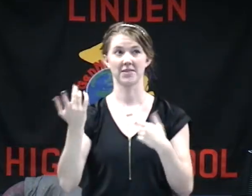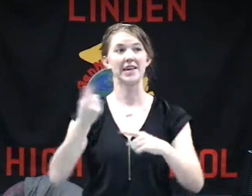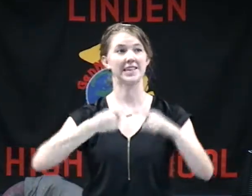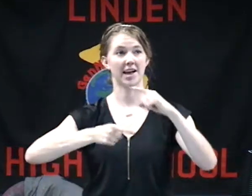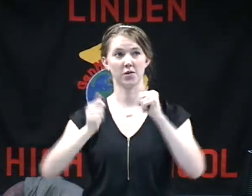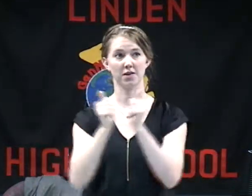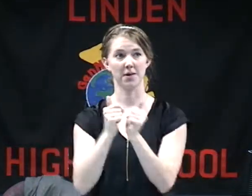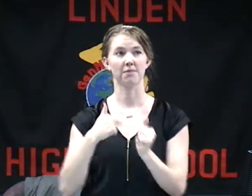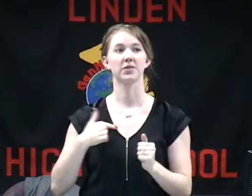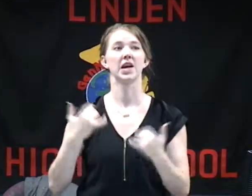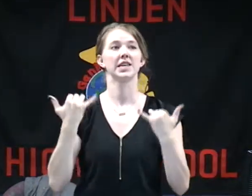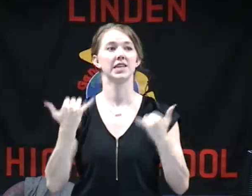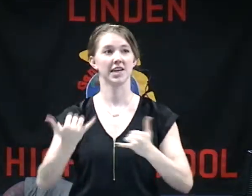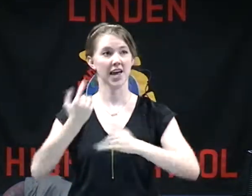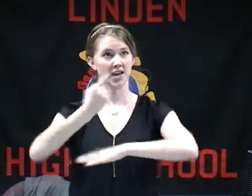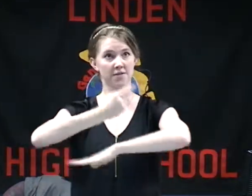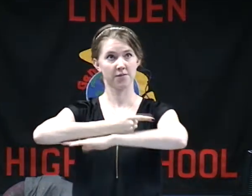Guys, sign with me. Today,